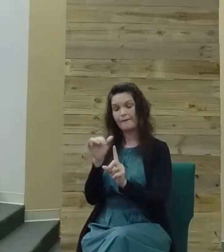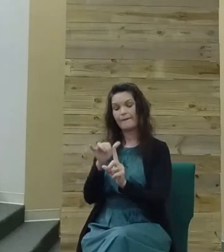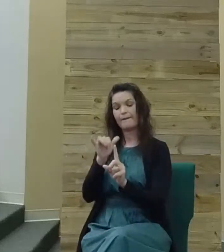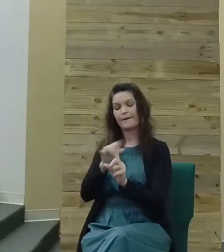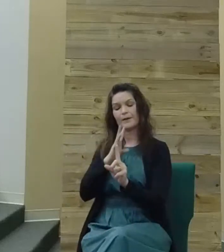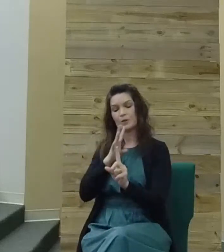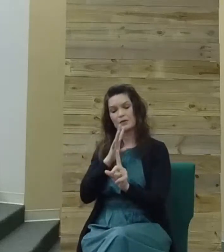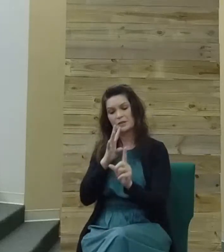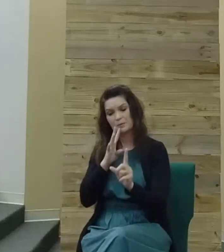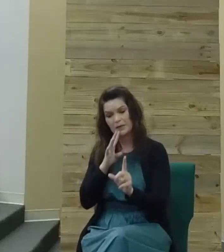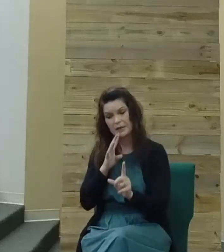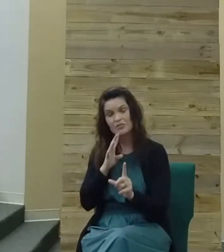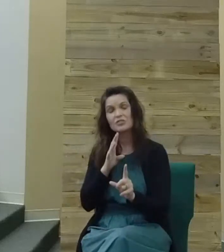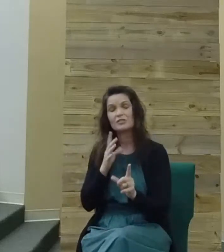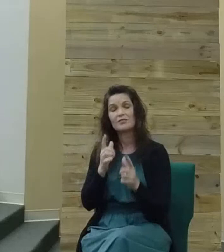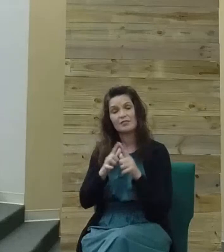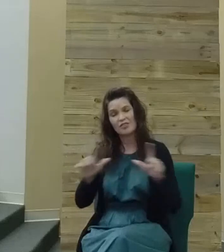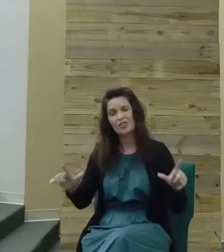Is your speech,